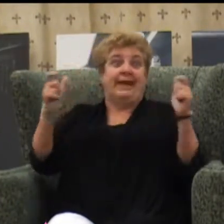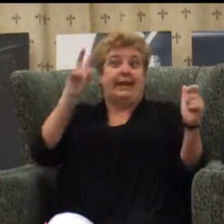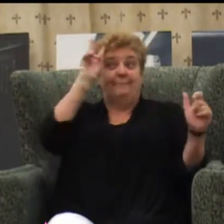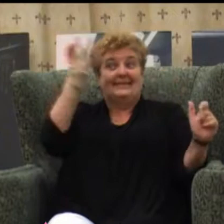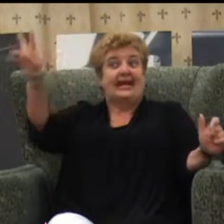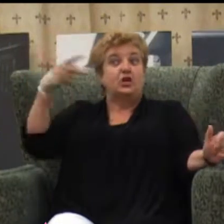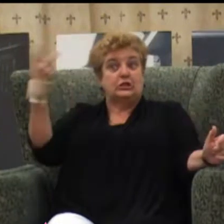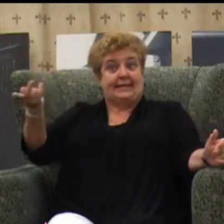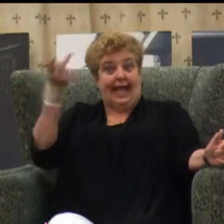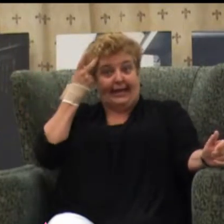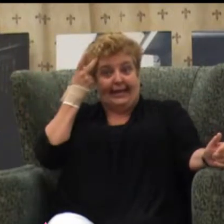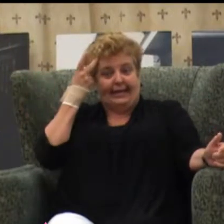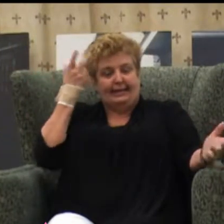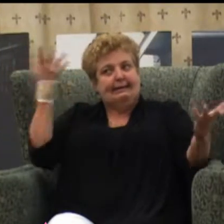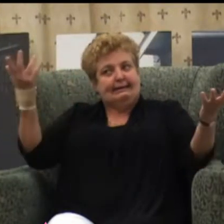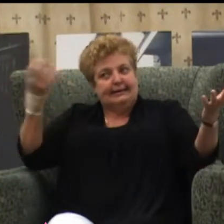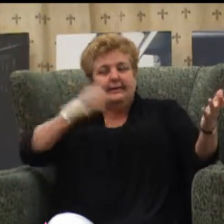sorry it's come to this.